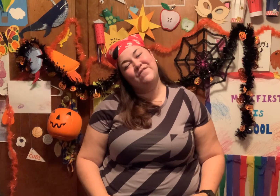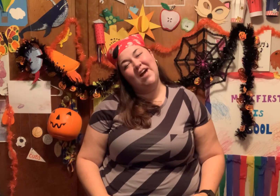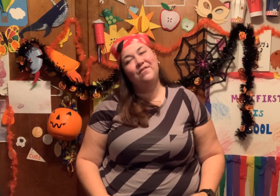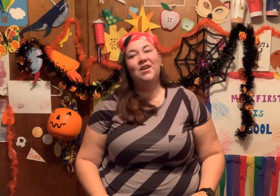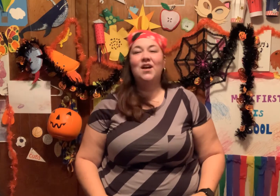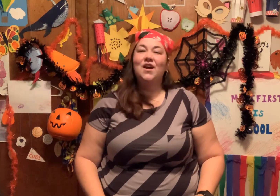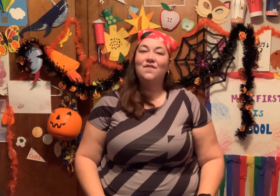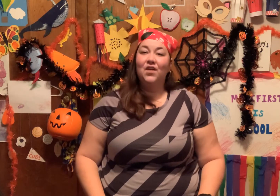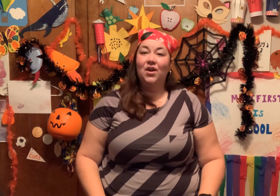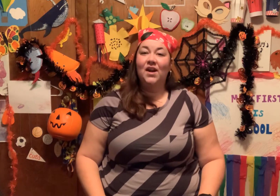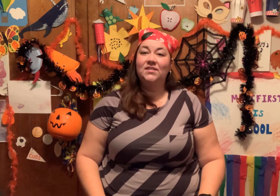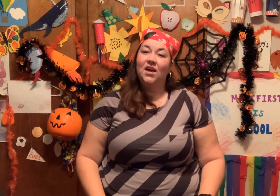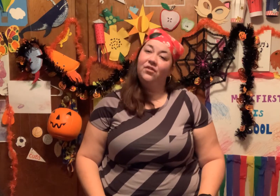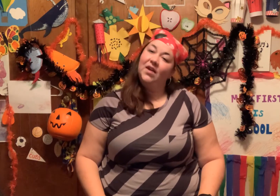1, 2, 3, 4, 5. Very nice. Other side.